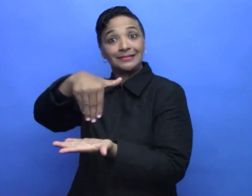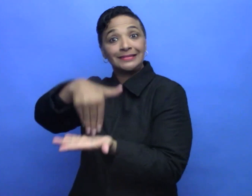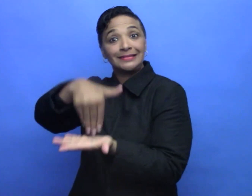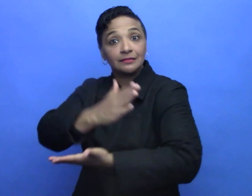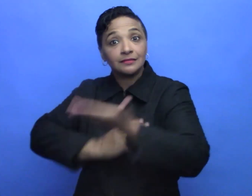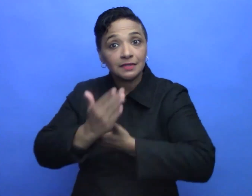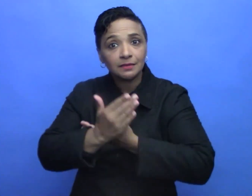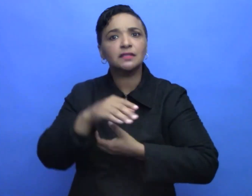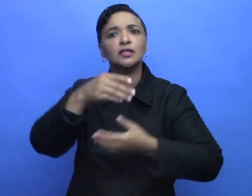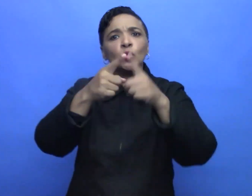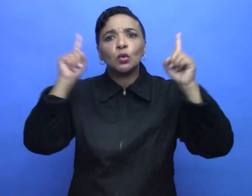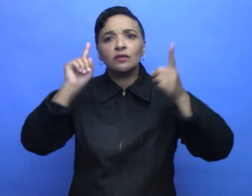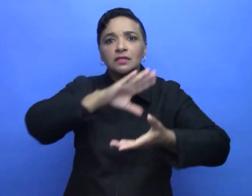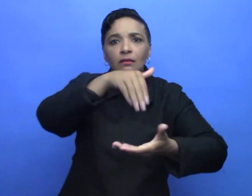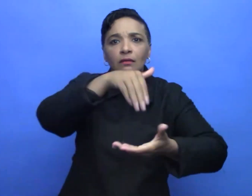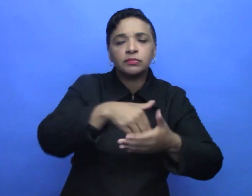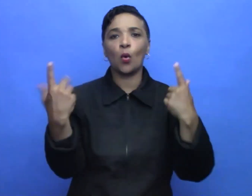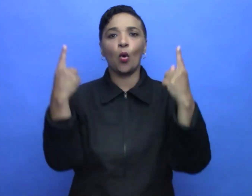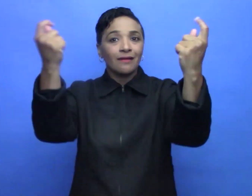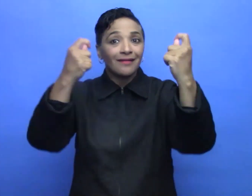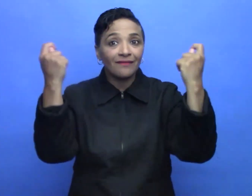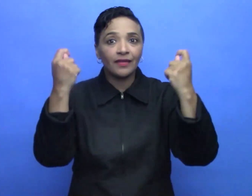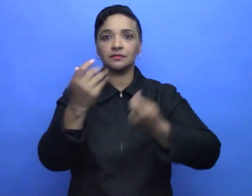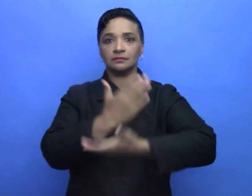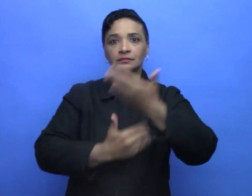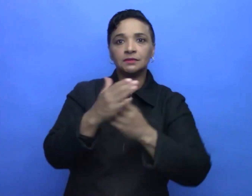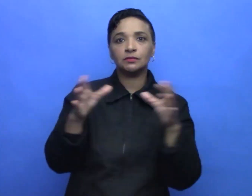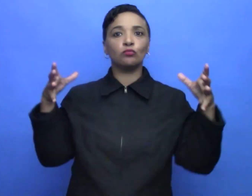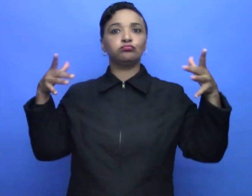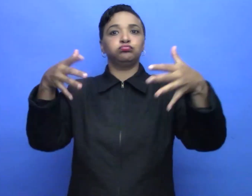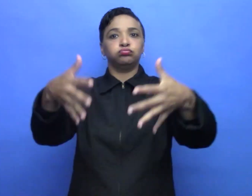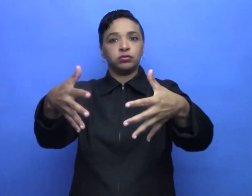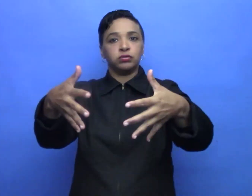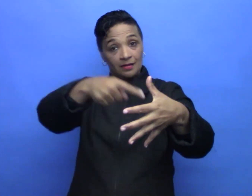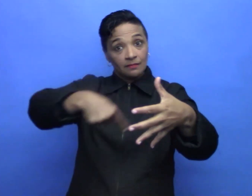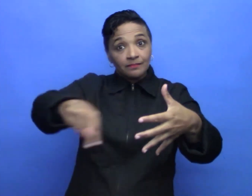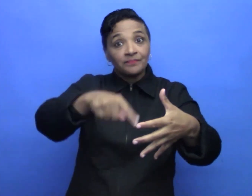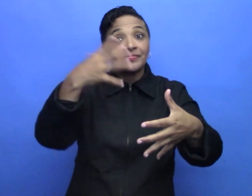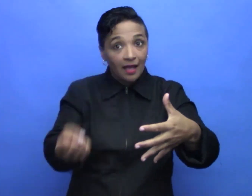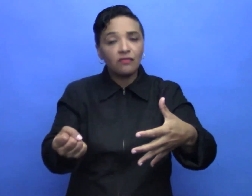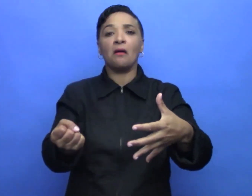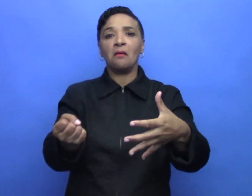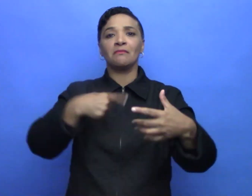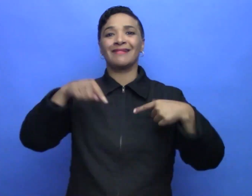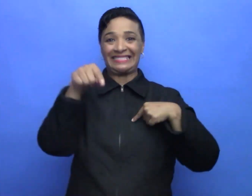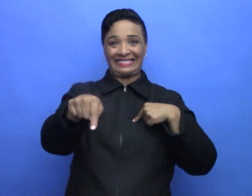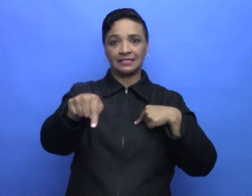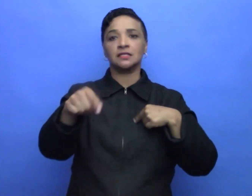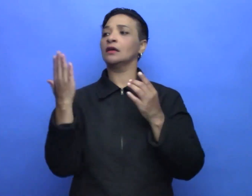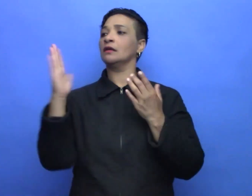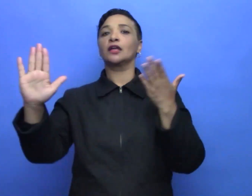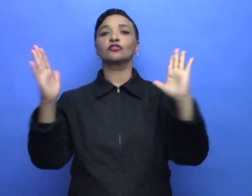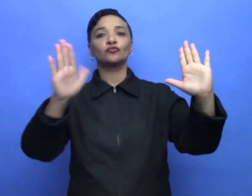gatherings for people with disabilities that sometimes exist in universities. This could